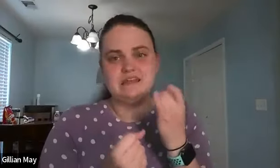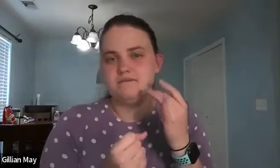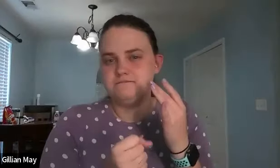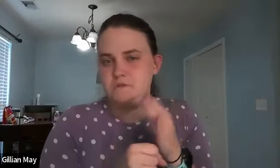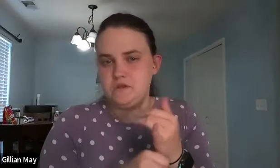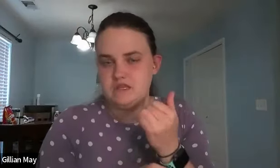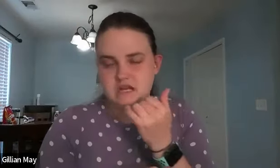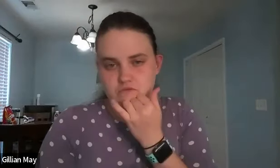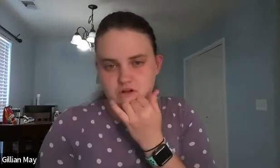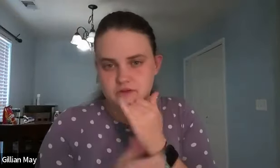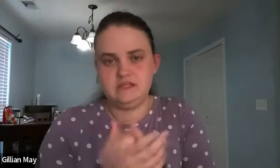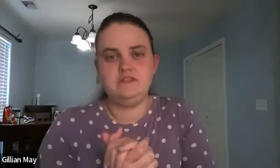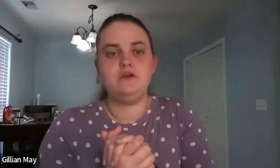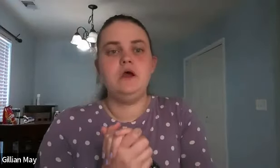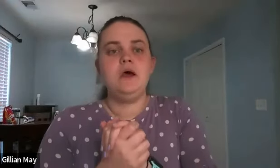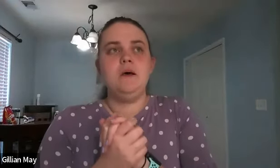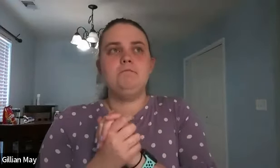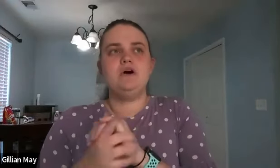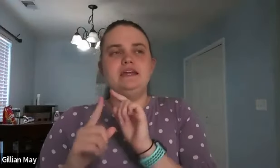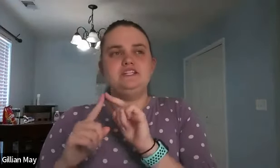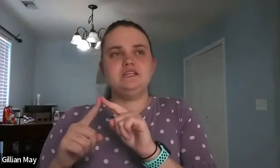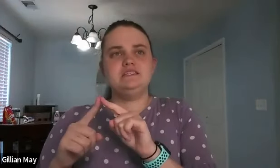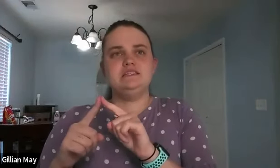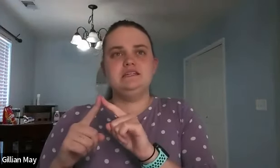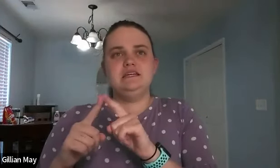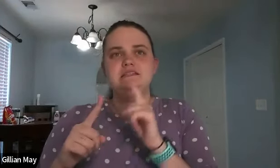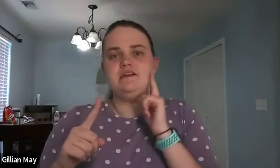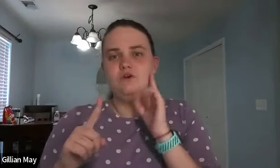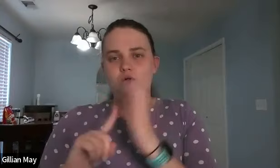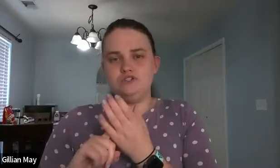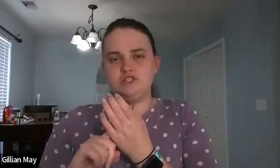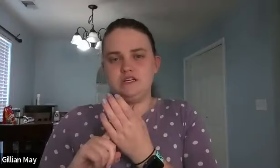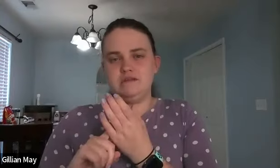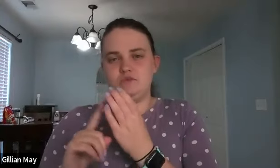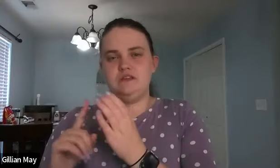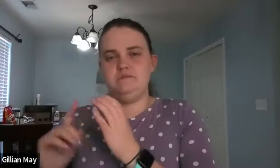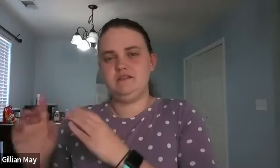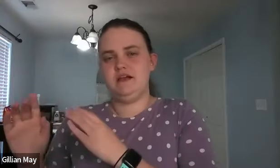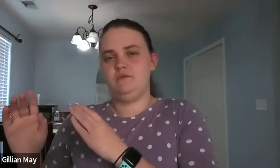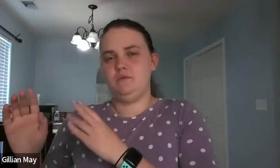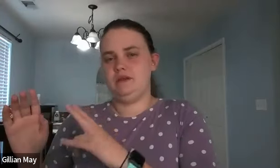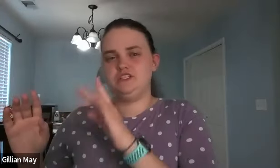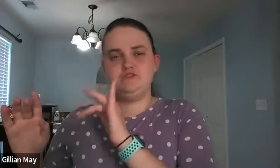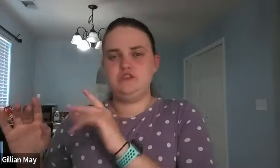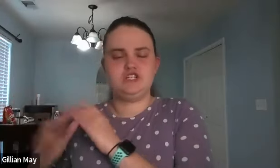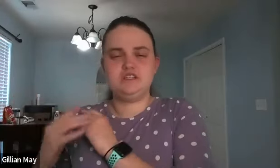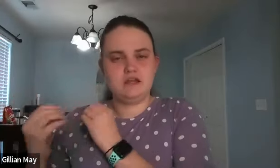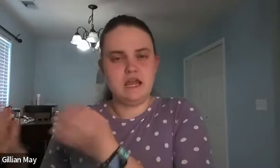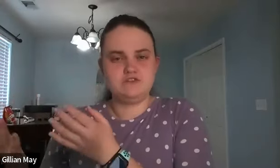not wrong really either. But it just, deaf culture can really be like, there's just not a natural